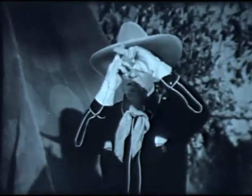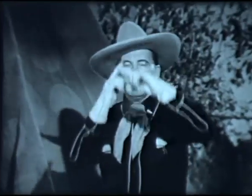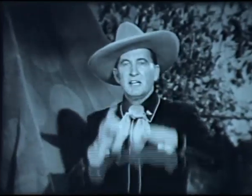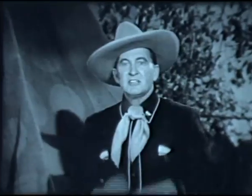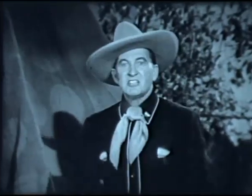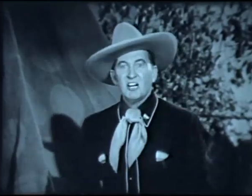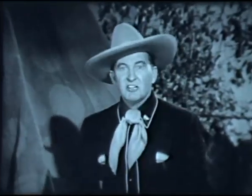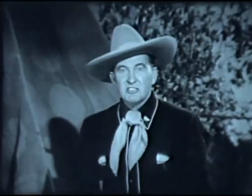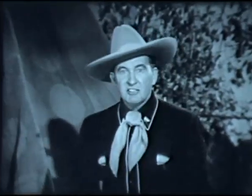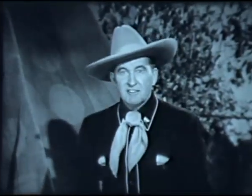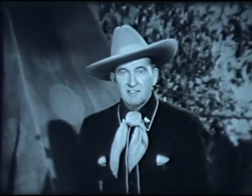had the stars in it.